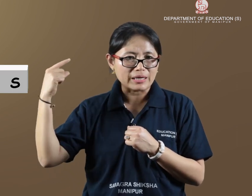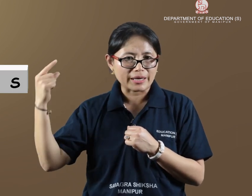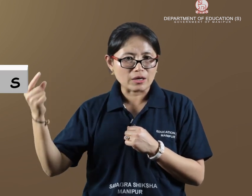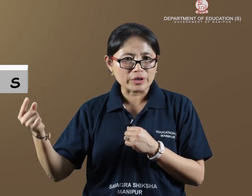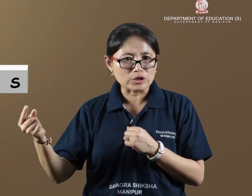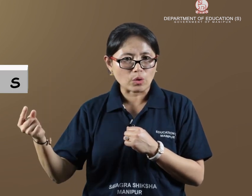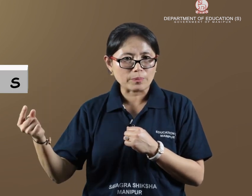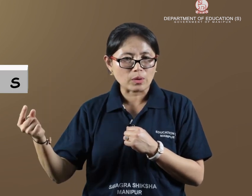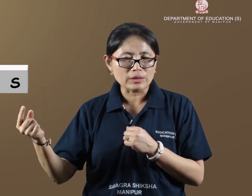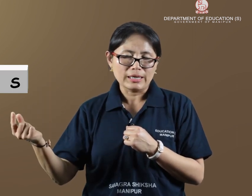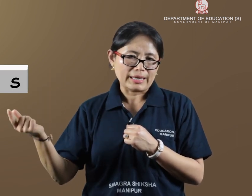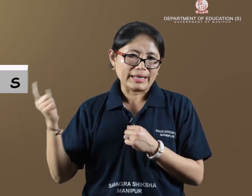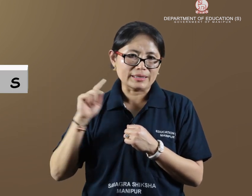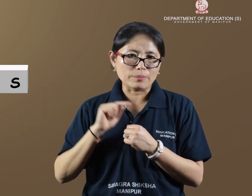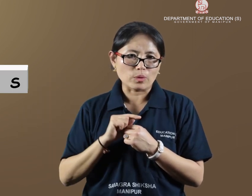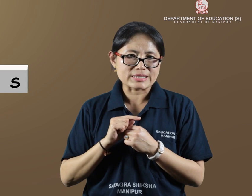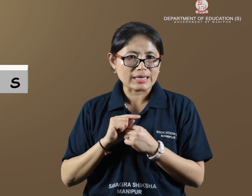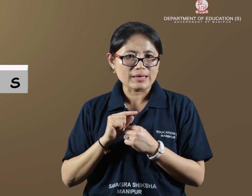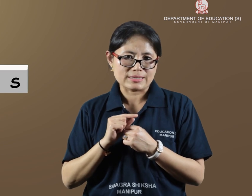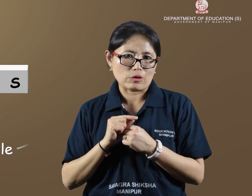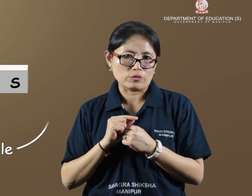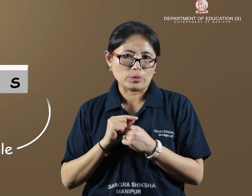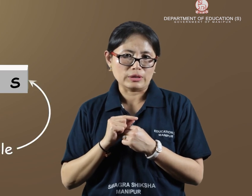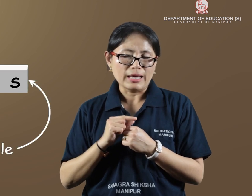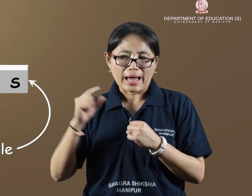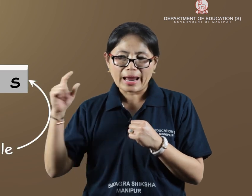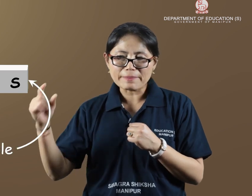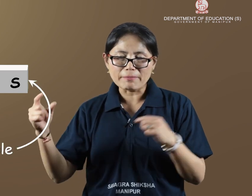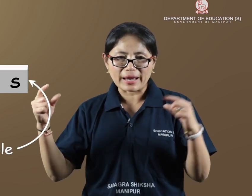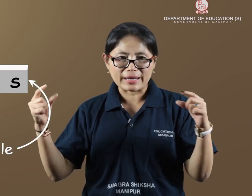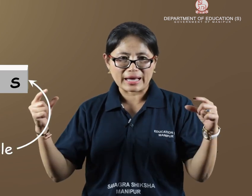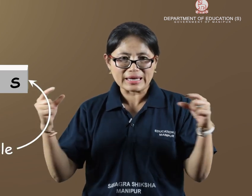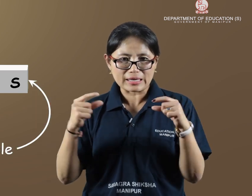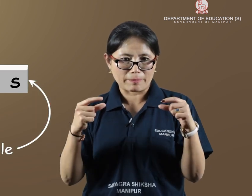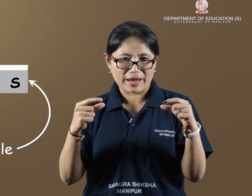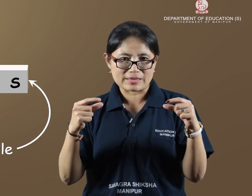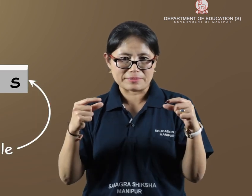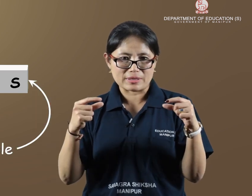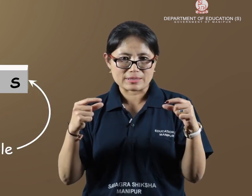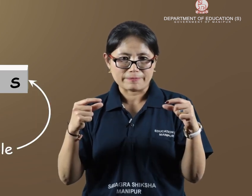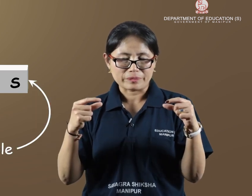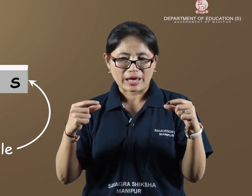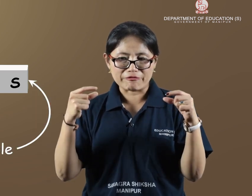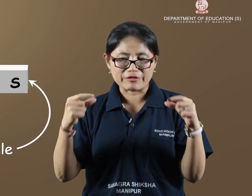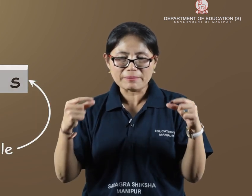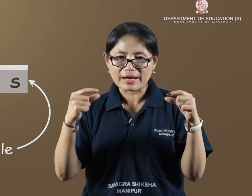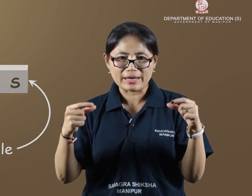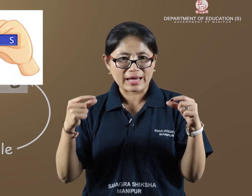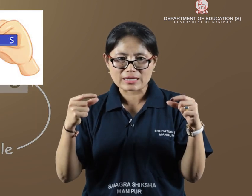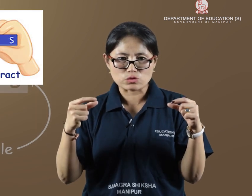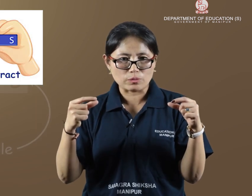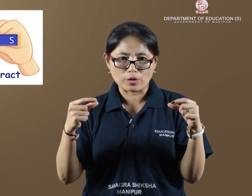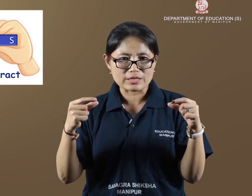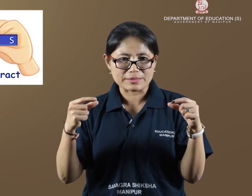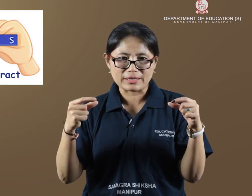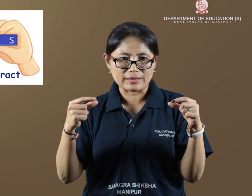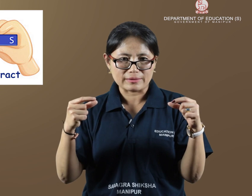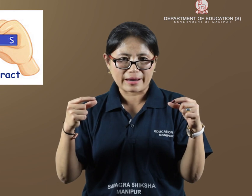kai gawe north pole another pole sina south pole hai riba magnet ani khak pai ra sebna every magnet has two poles sibadi yare